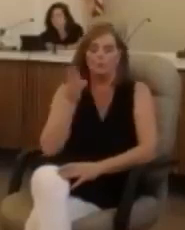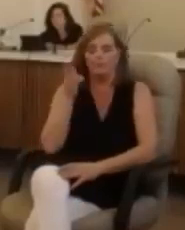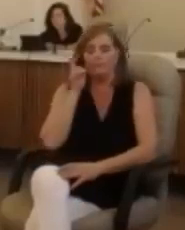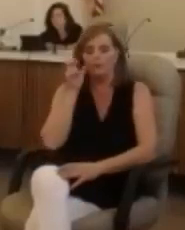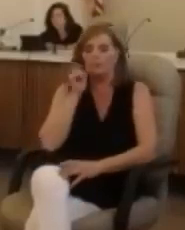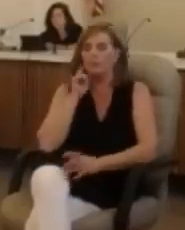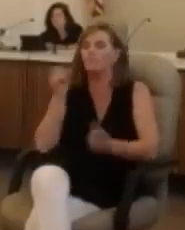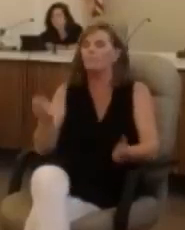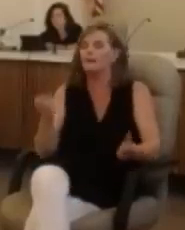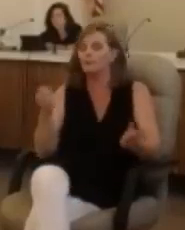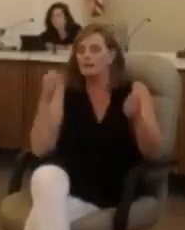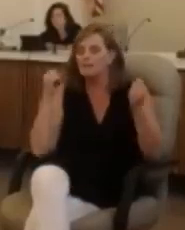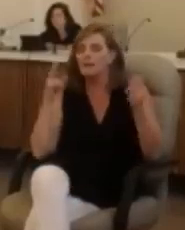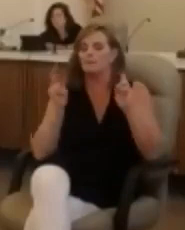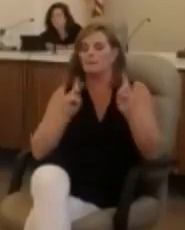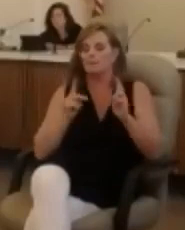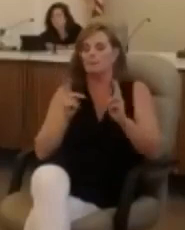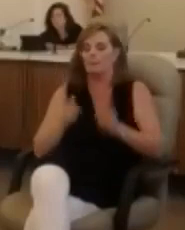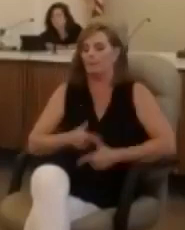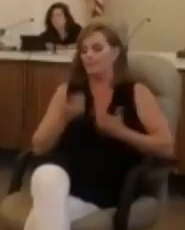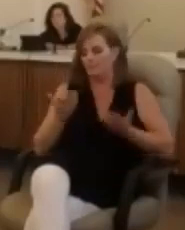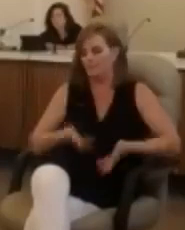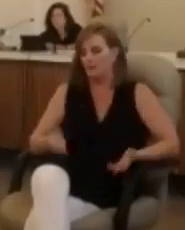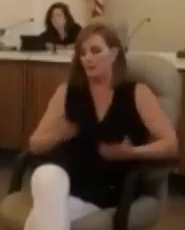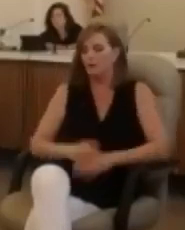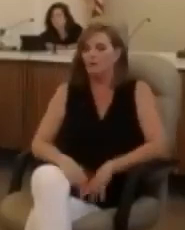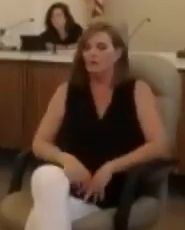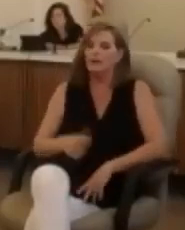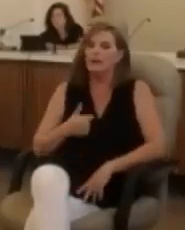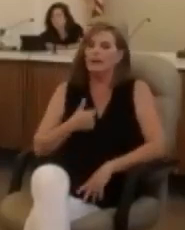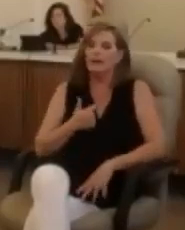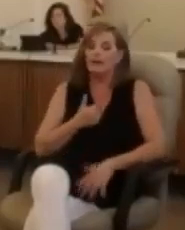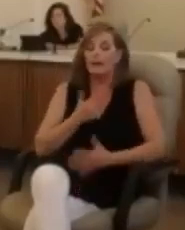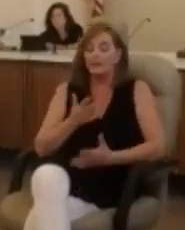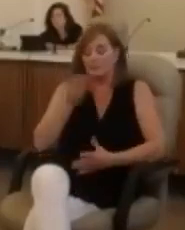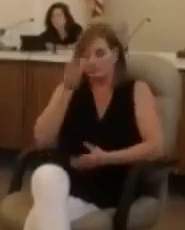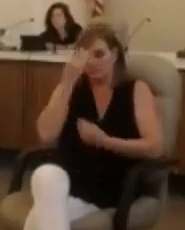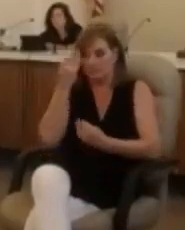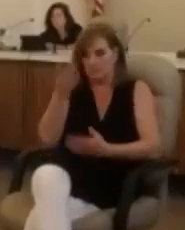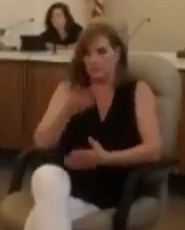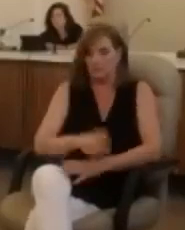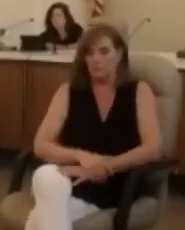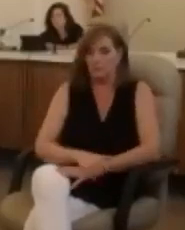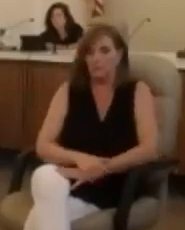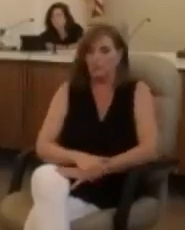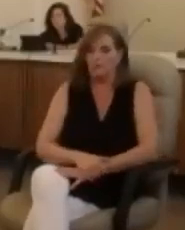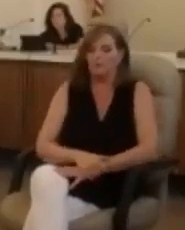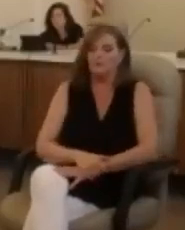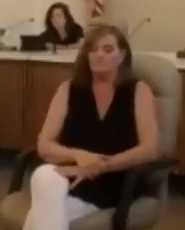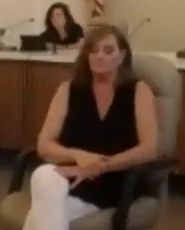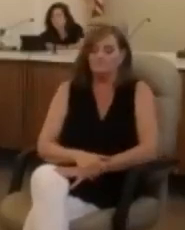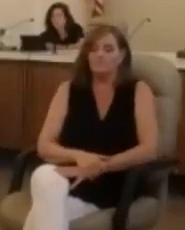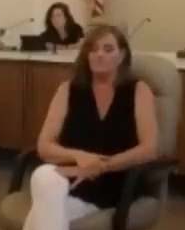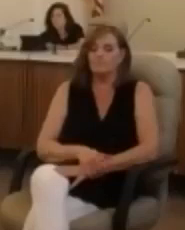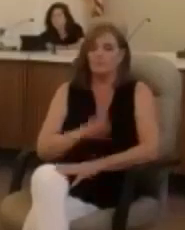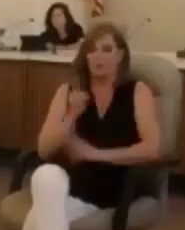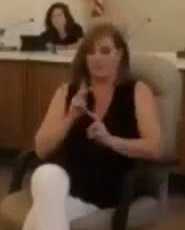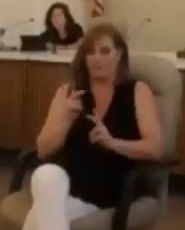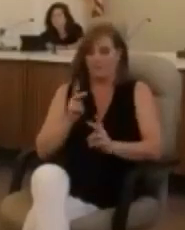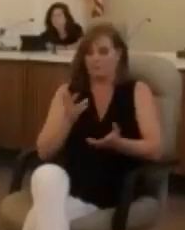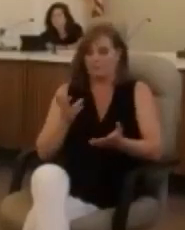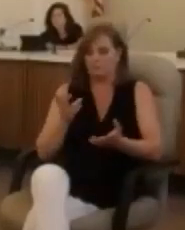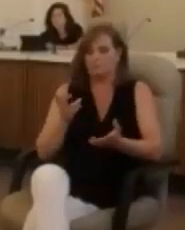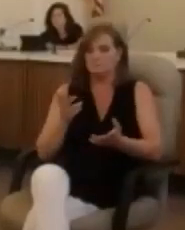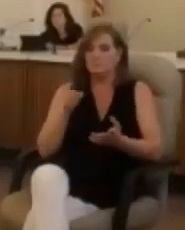would just like to say to those members of the community that we've heard from over the past few months that